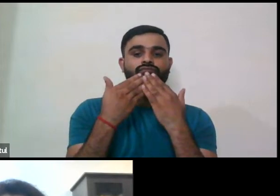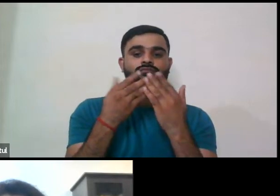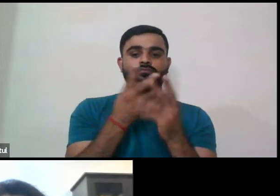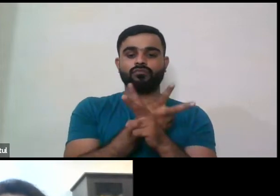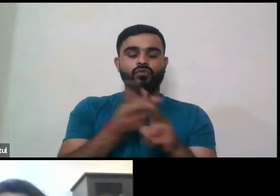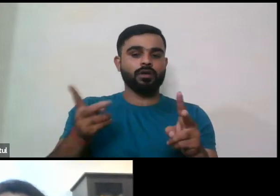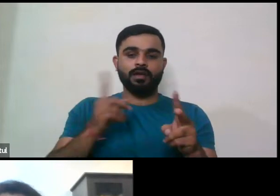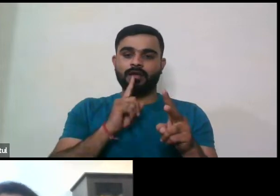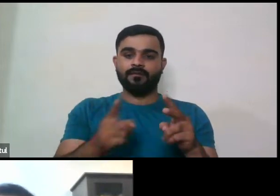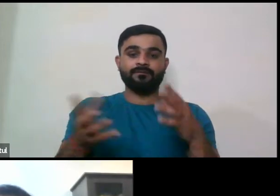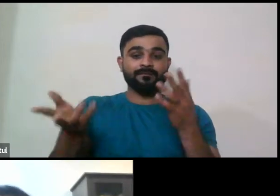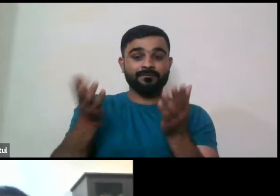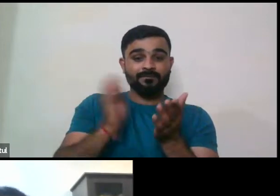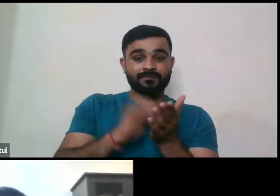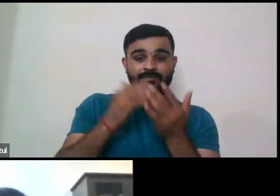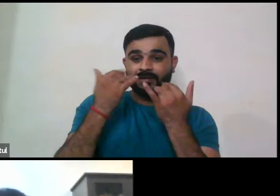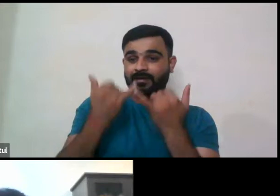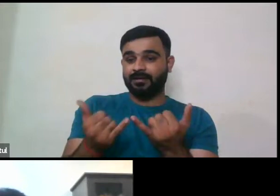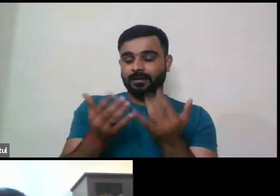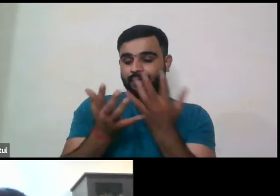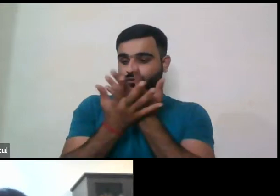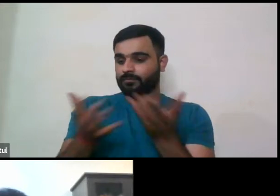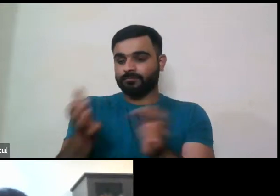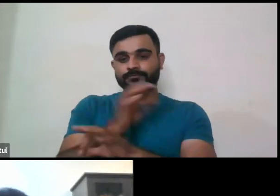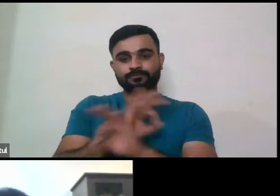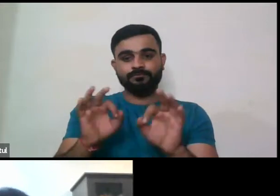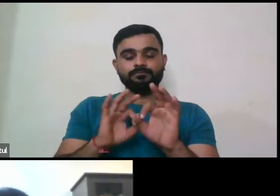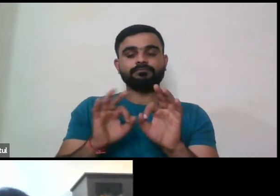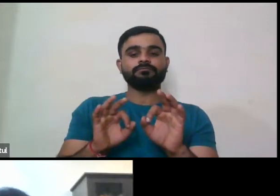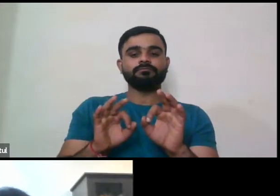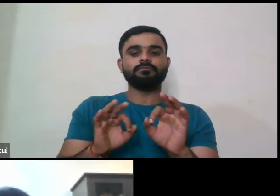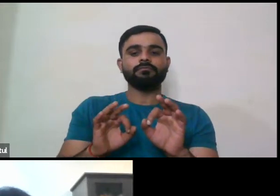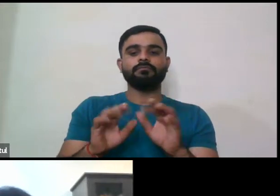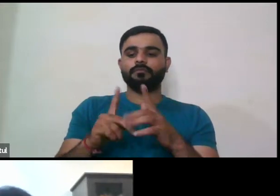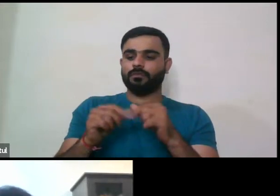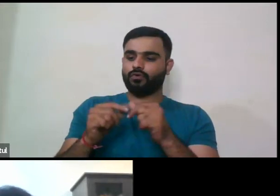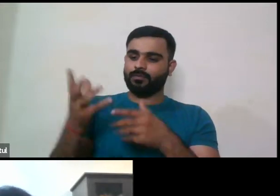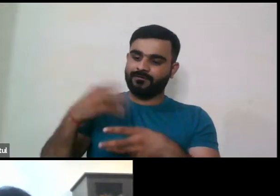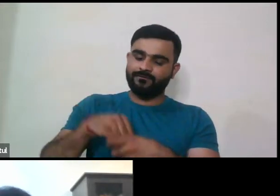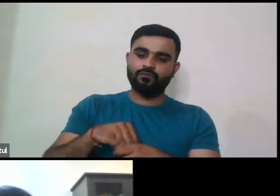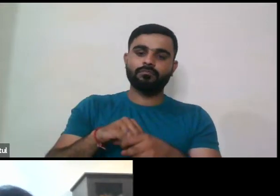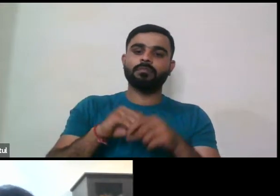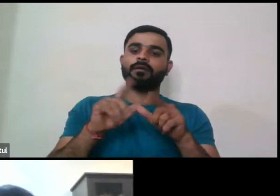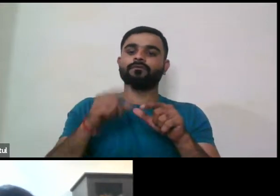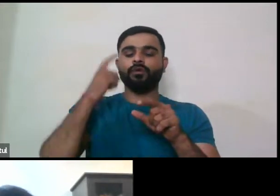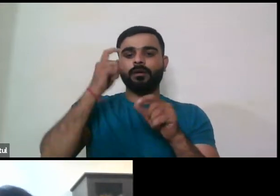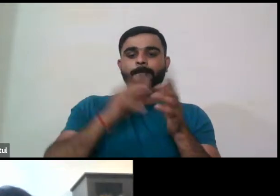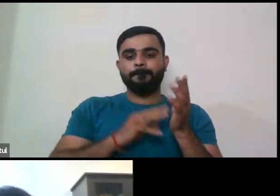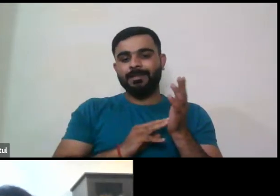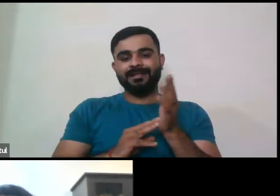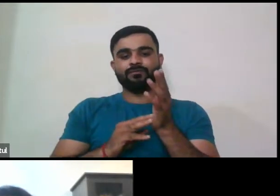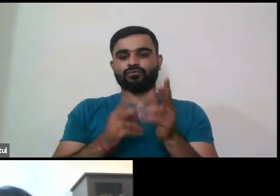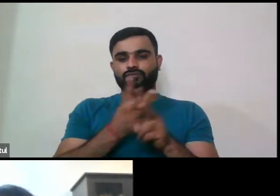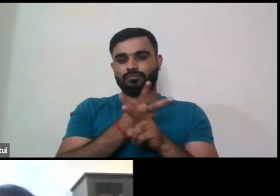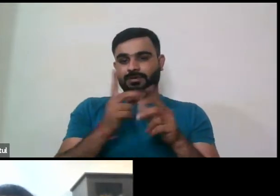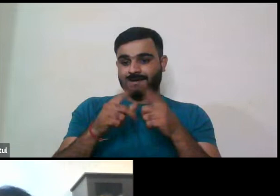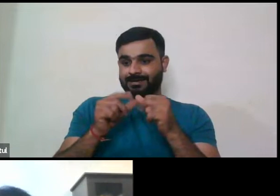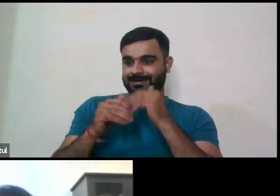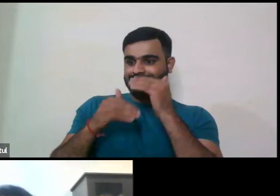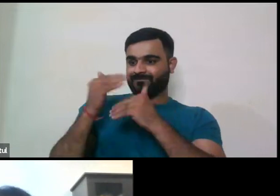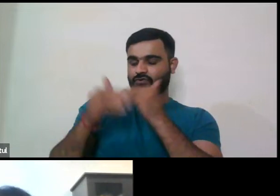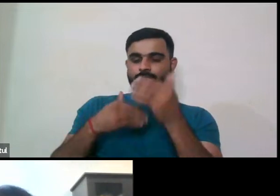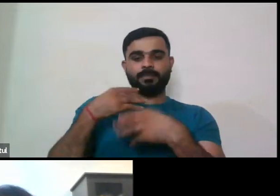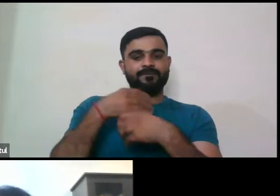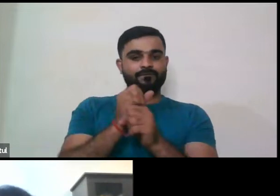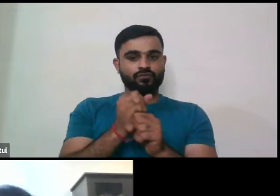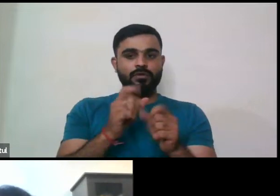orders, which again is now available to us. It's something that we can do, and we're thinking about like millions, right? So the Data Development